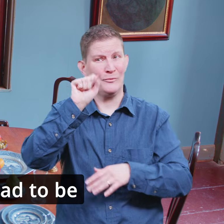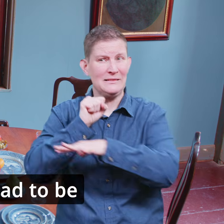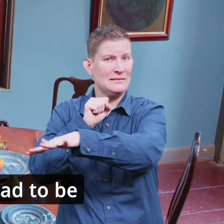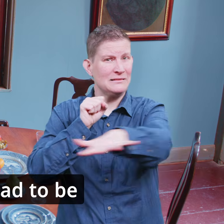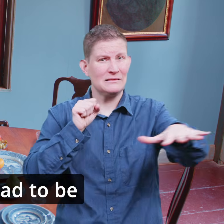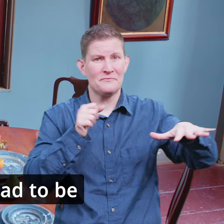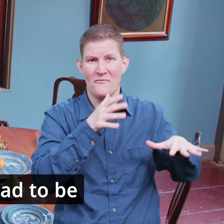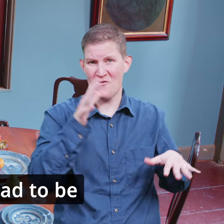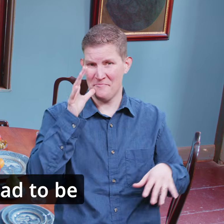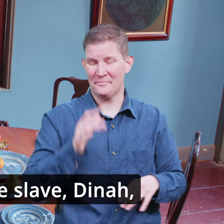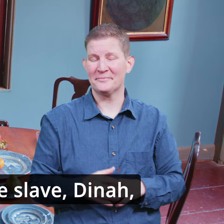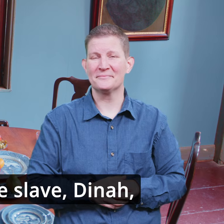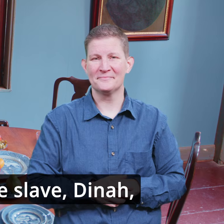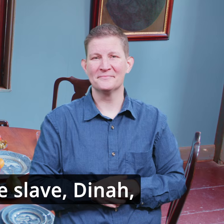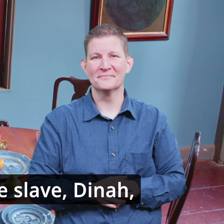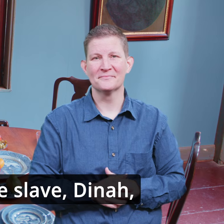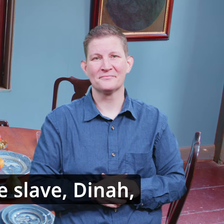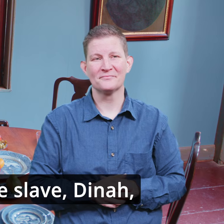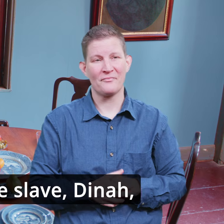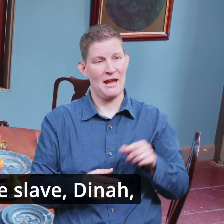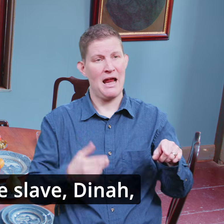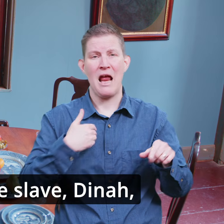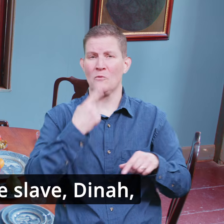40 acres of land that had to be farmed.